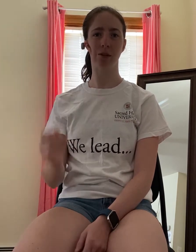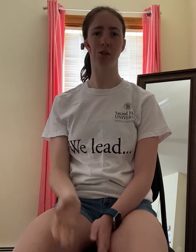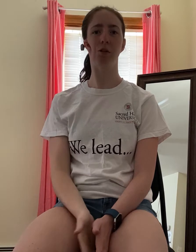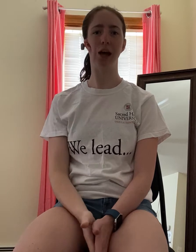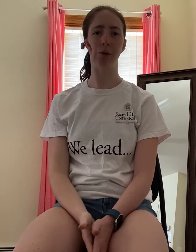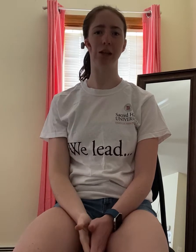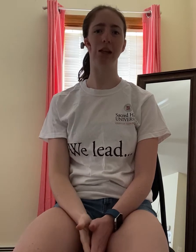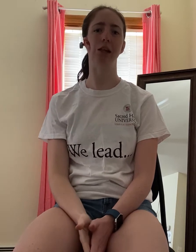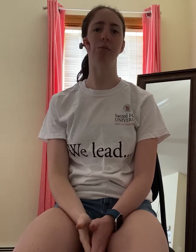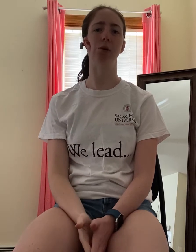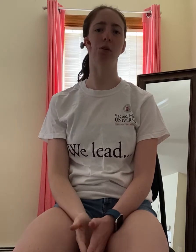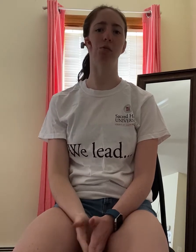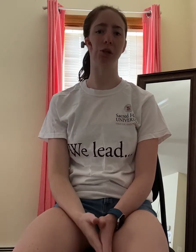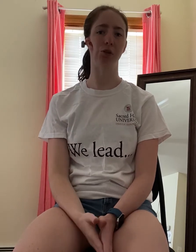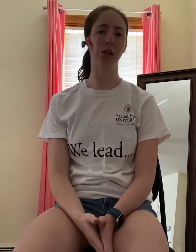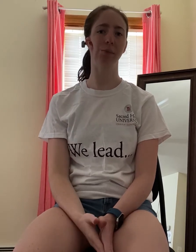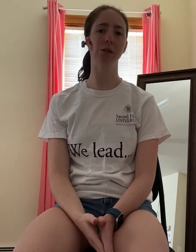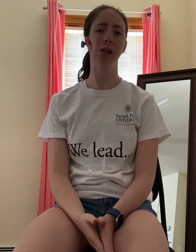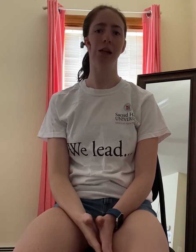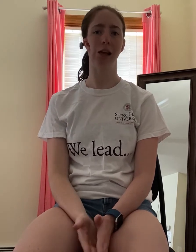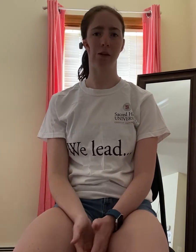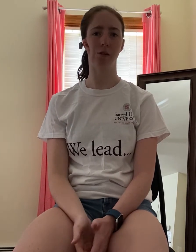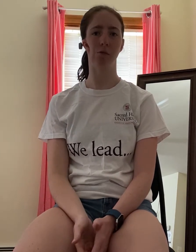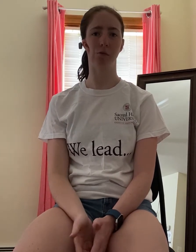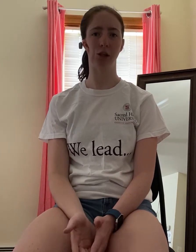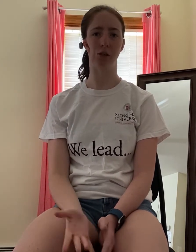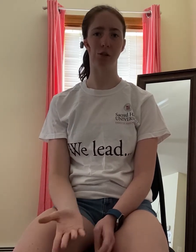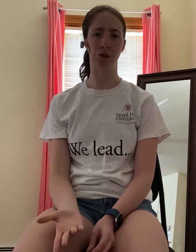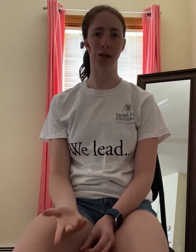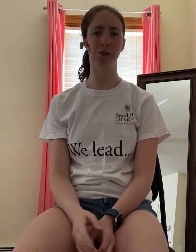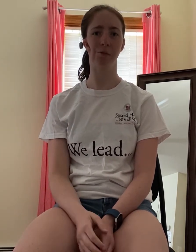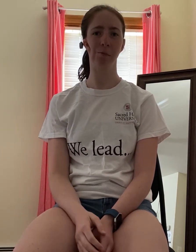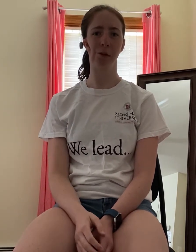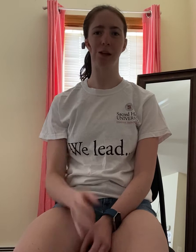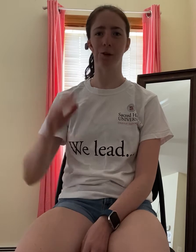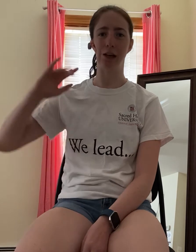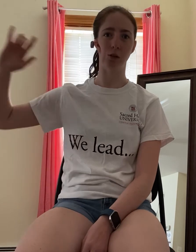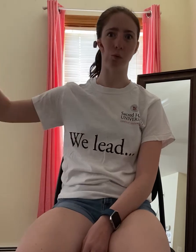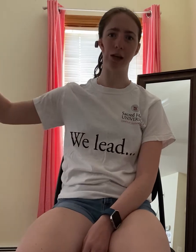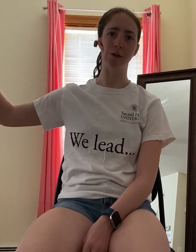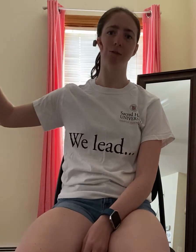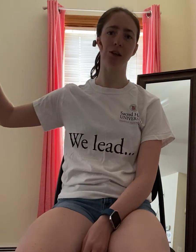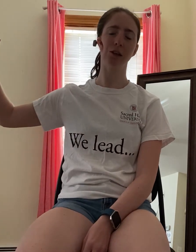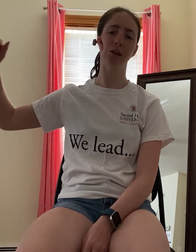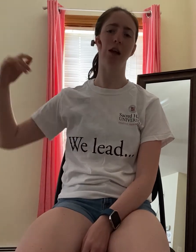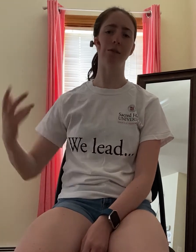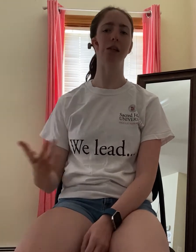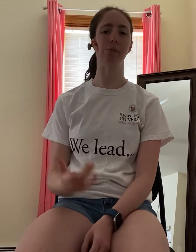So that way they can both read your lips and read your hand. If your hand is way out far, then obviously it